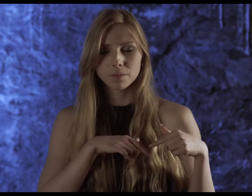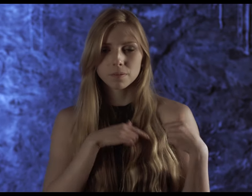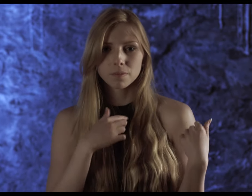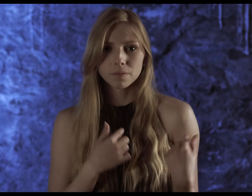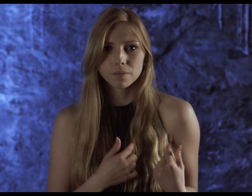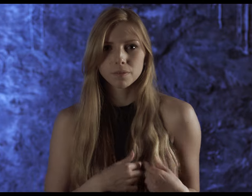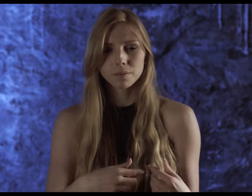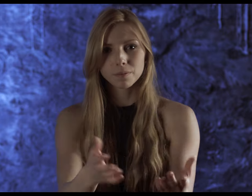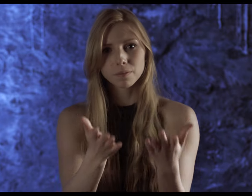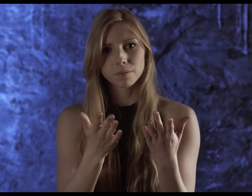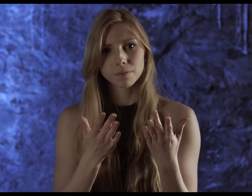in love with you.